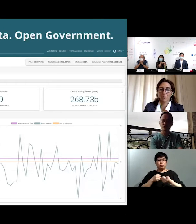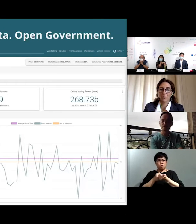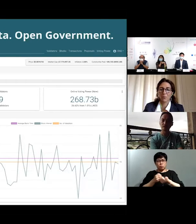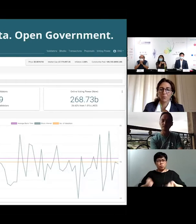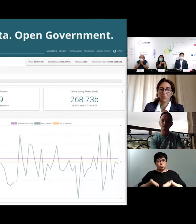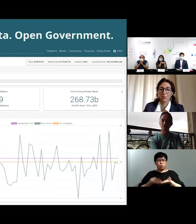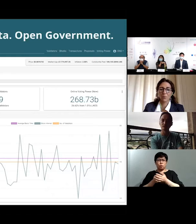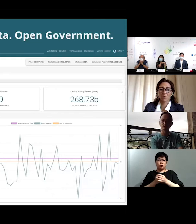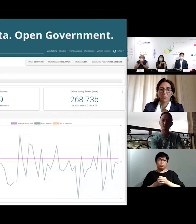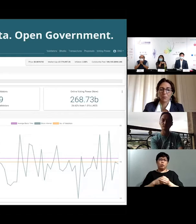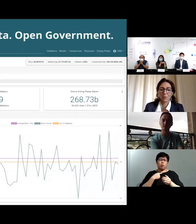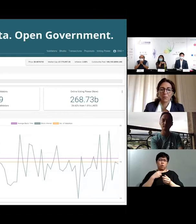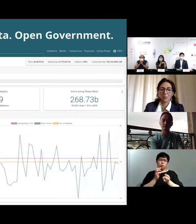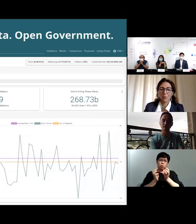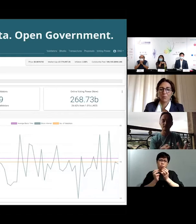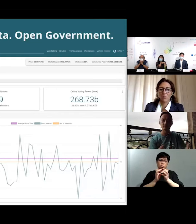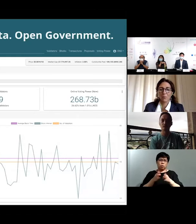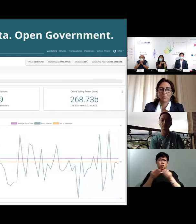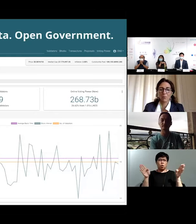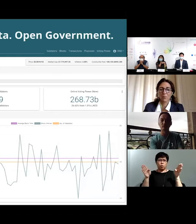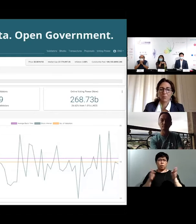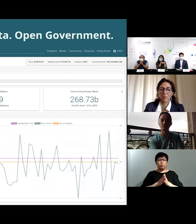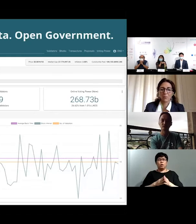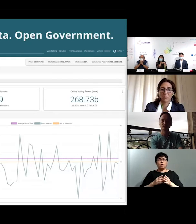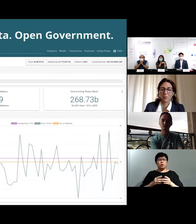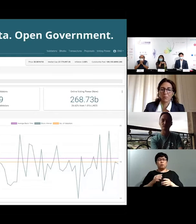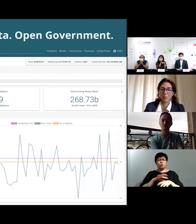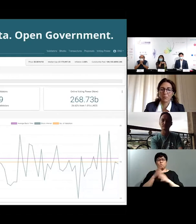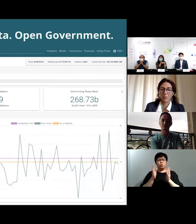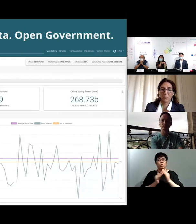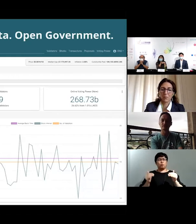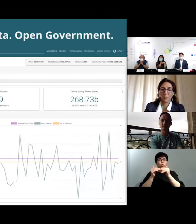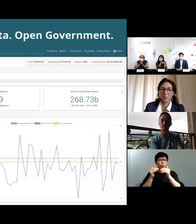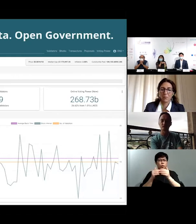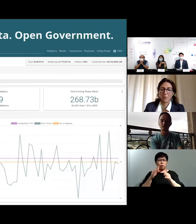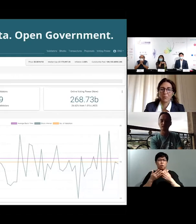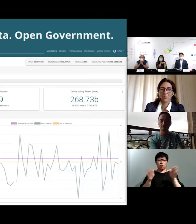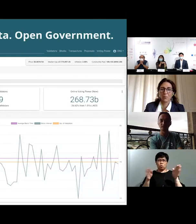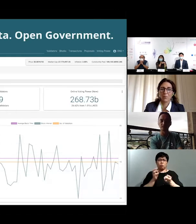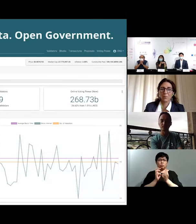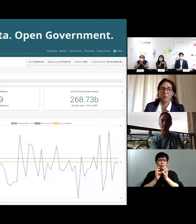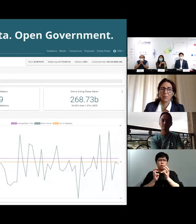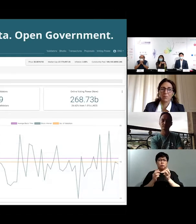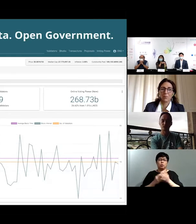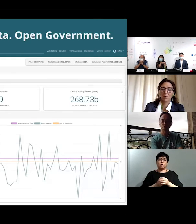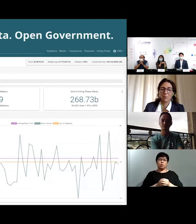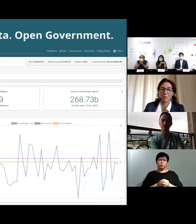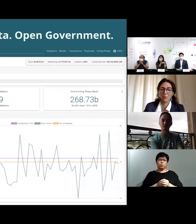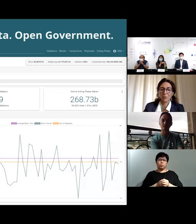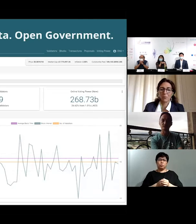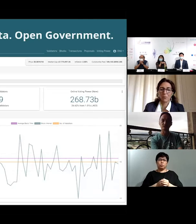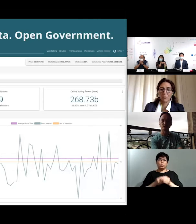the data on the blockchain is open, and as a whole, it forms sort of like an open government.